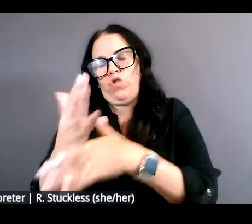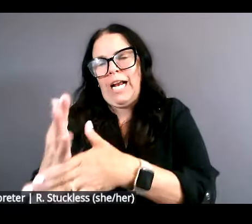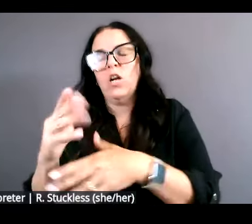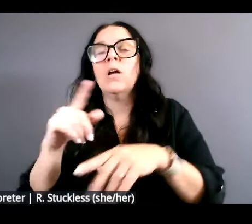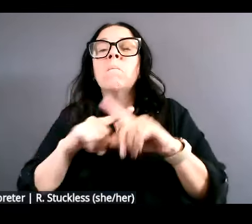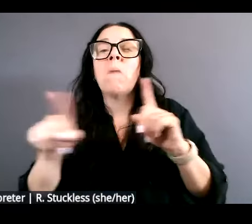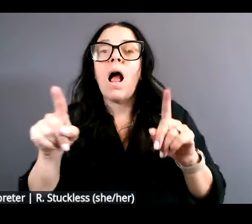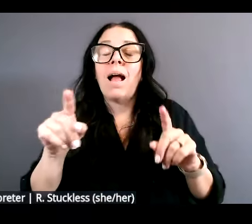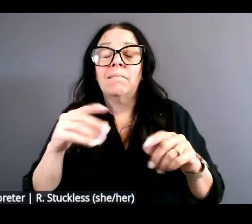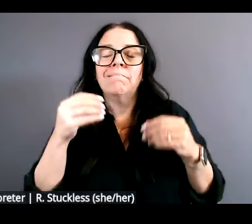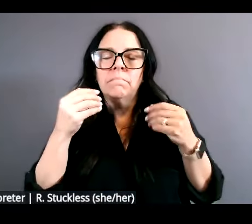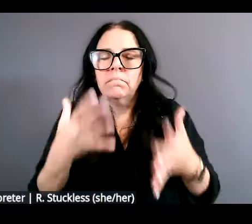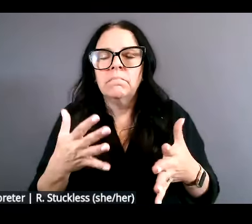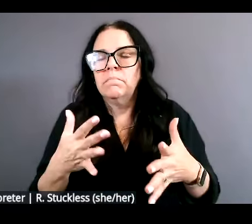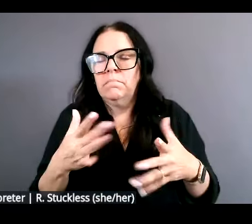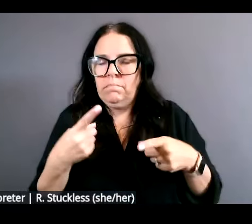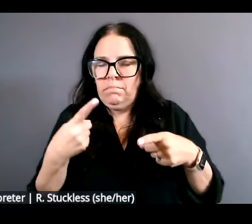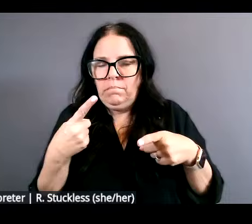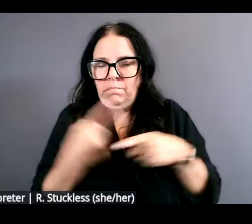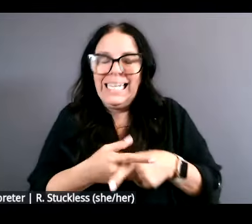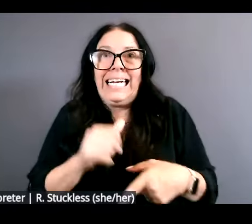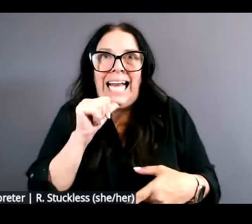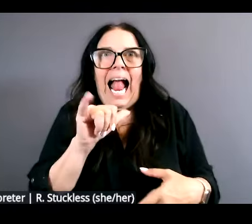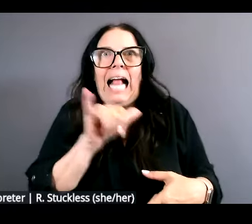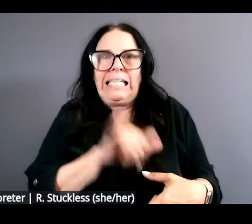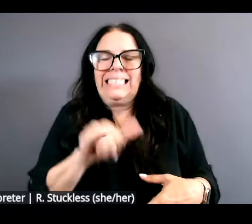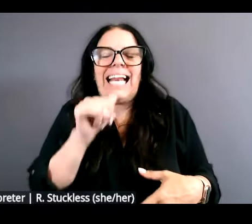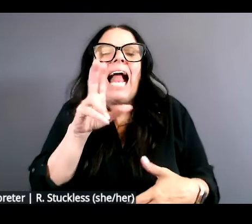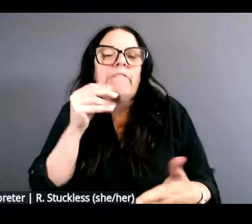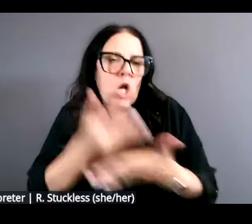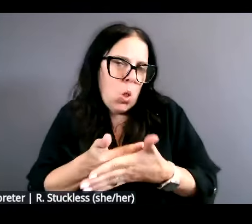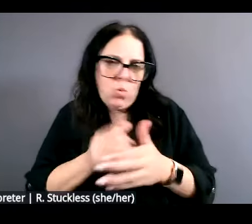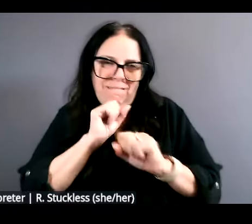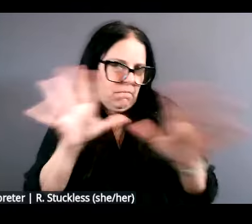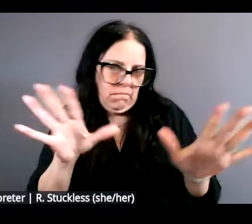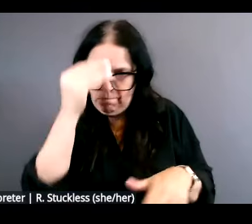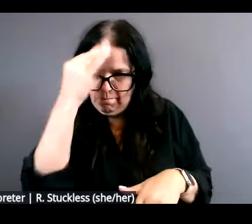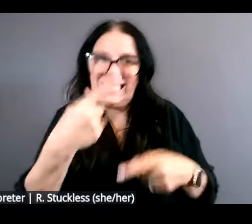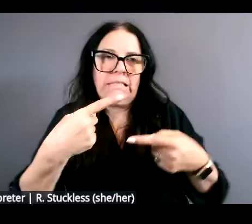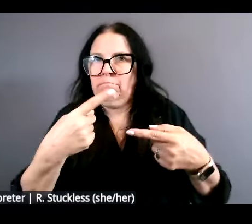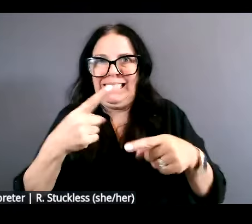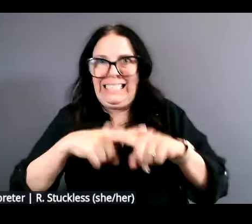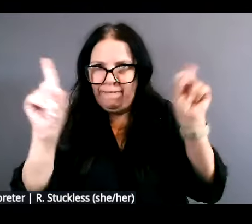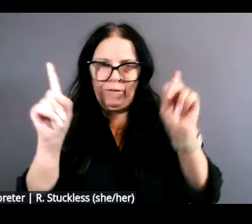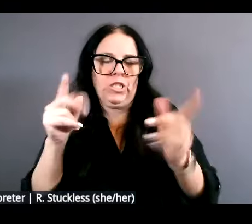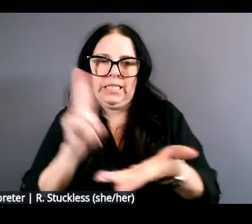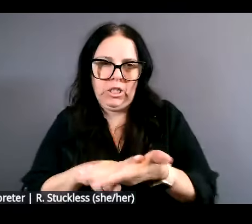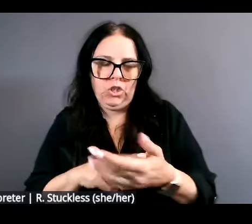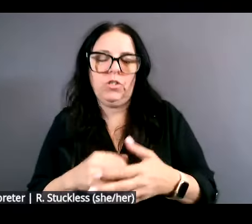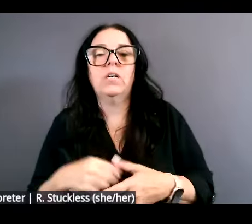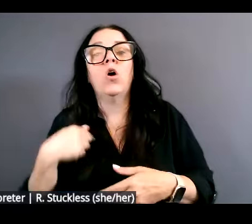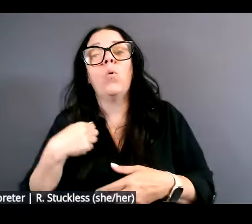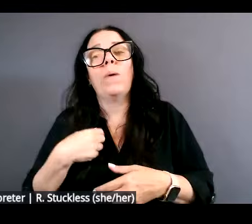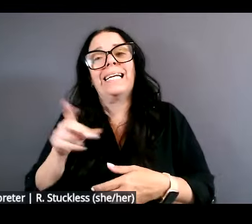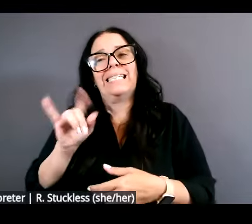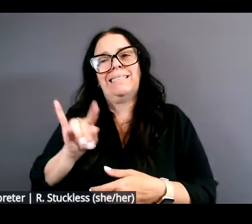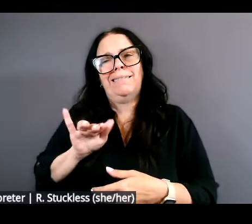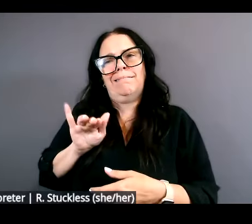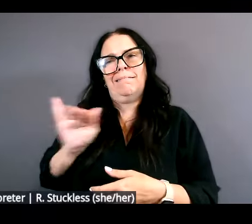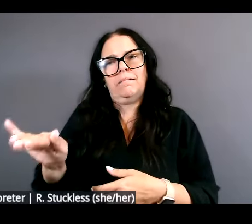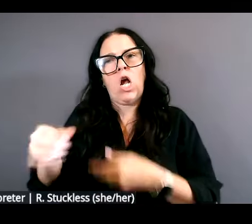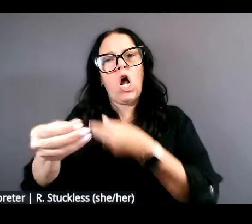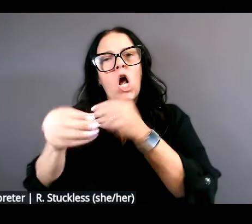Yes. What, we did again have the Office of Investigative Services look at it as well, just again, because